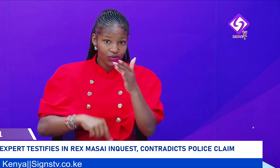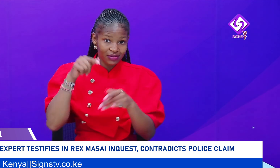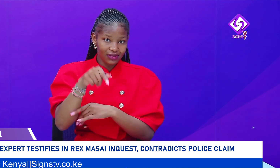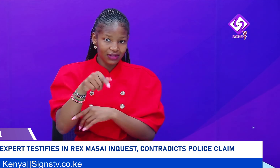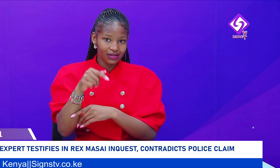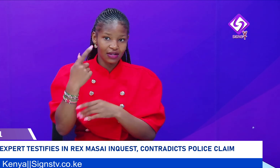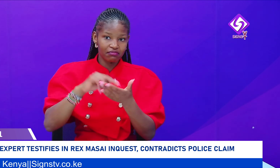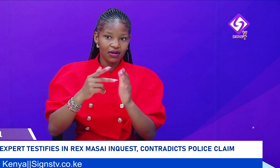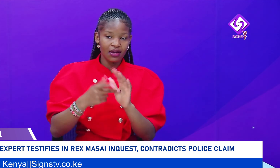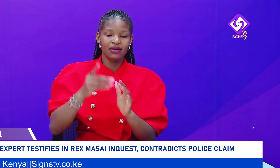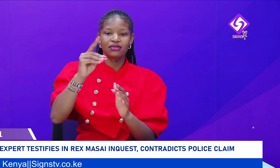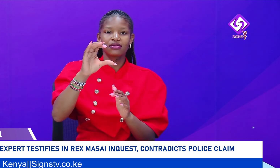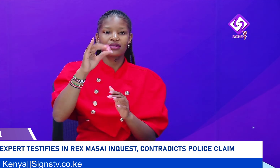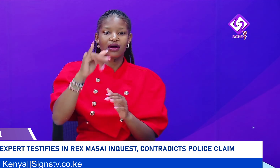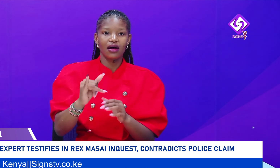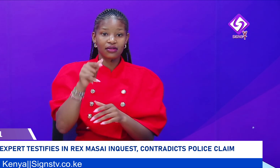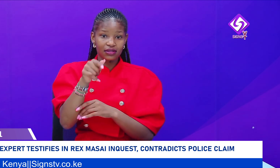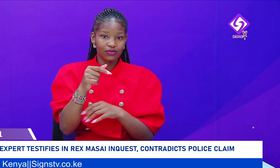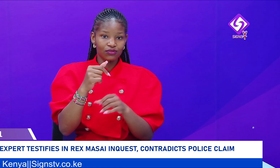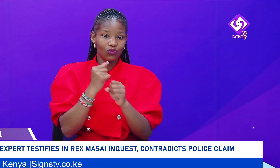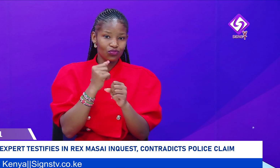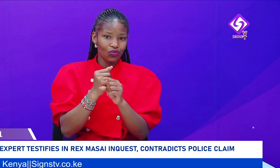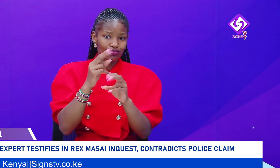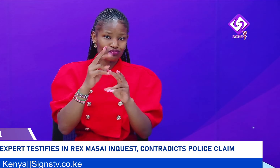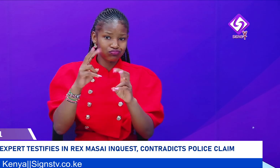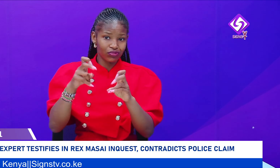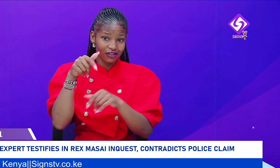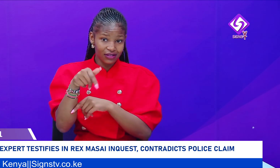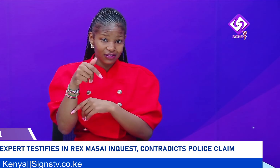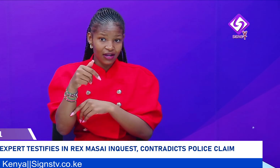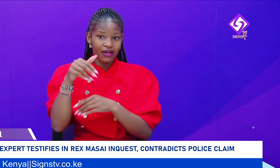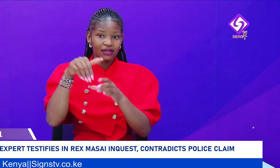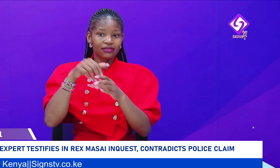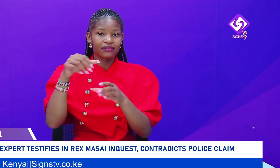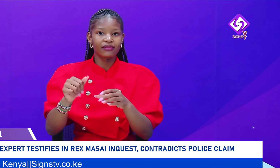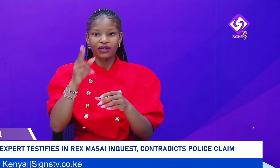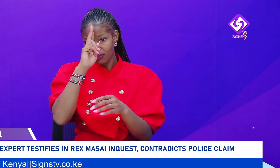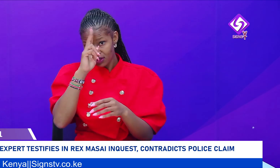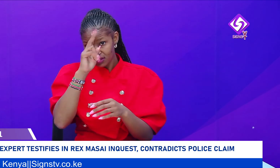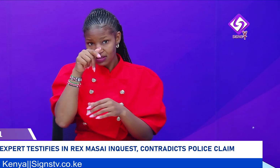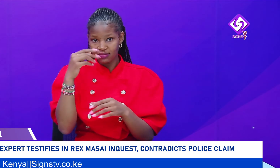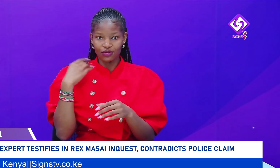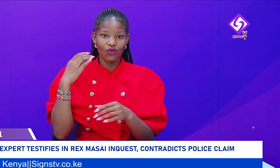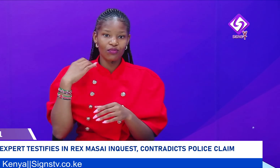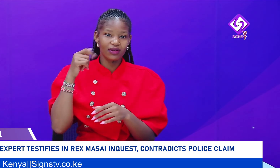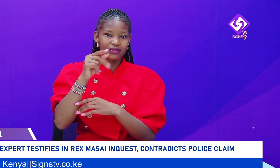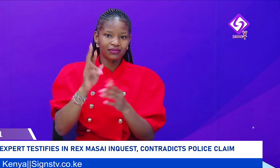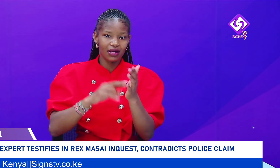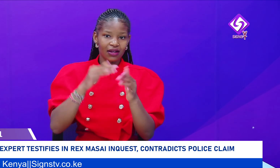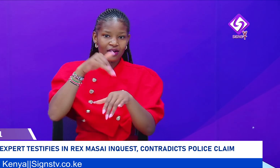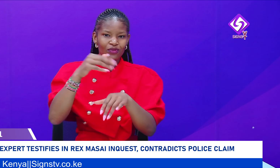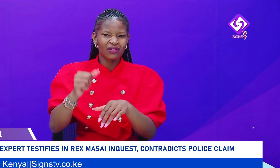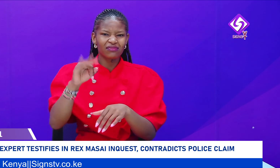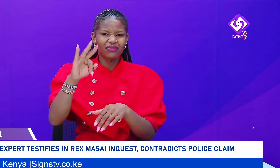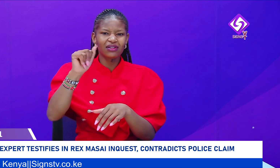a ballistics expert at the Directorate of Criminal Investigations Laboratory,